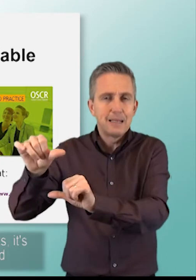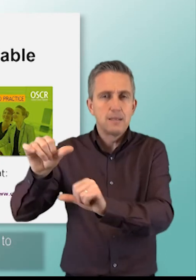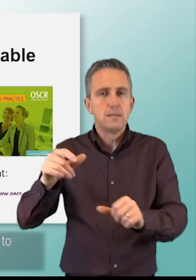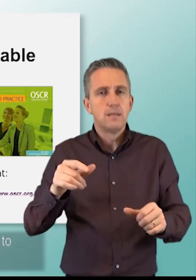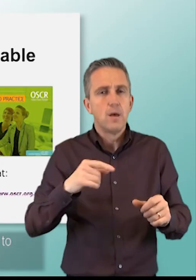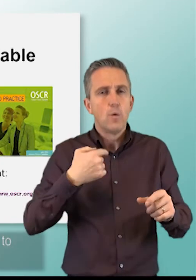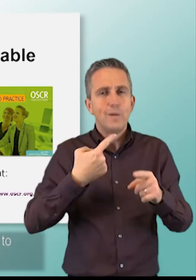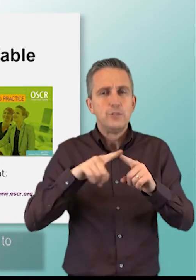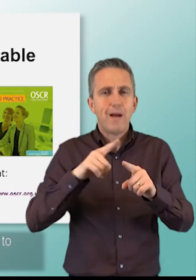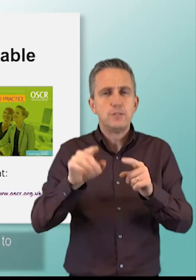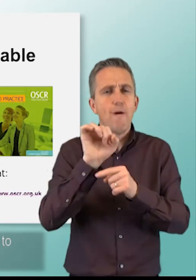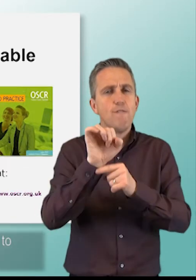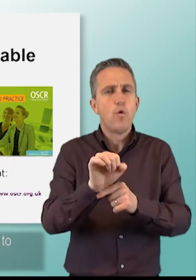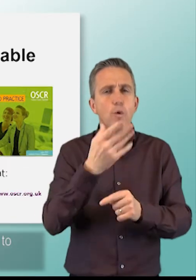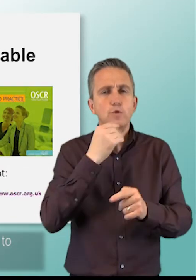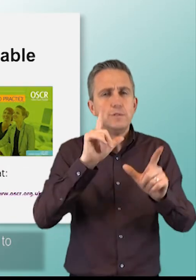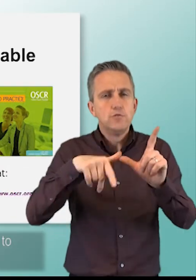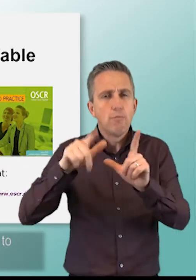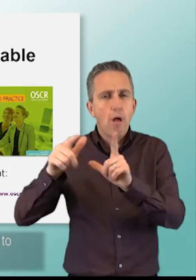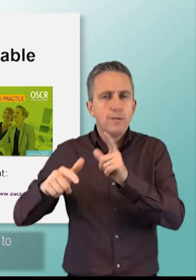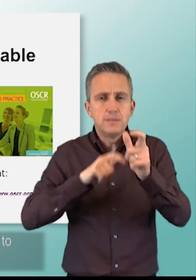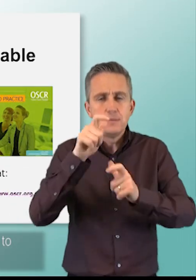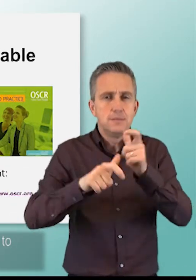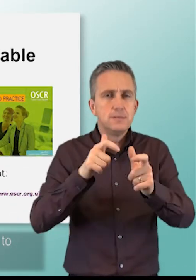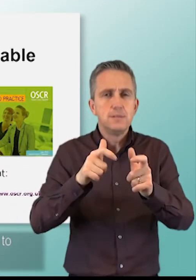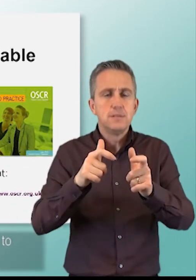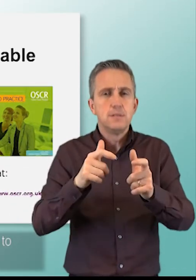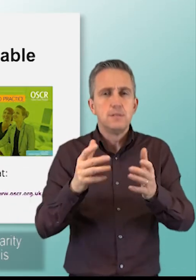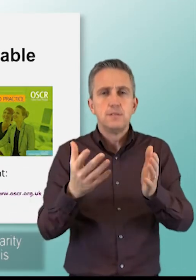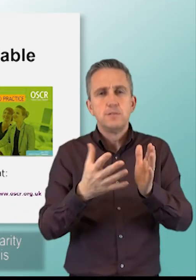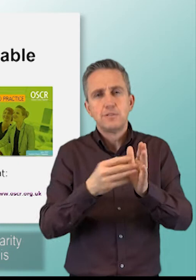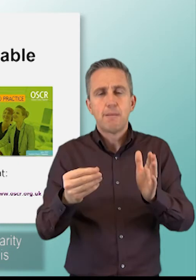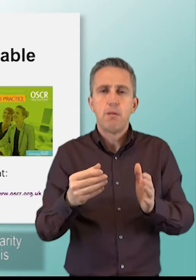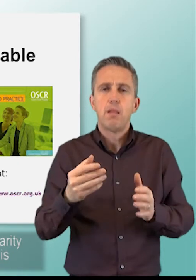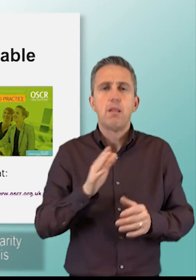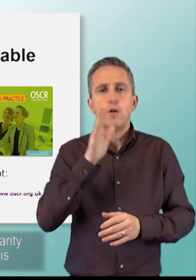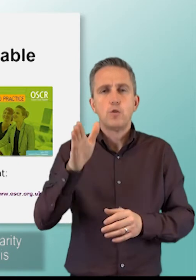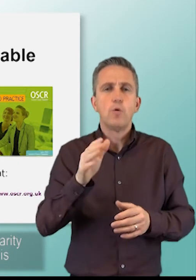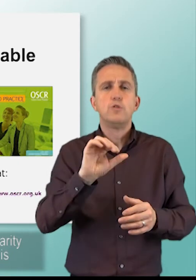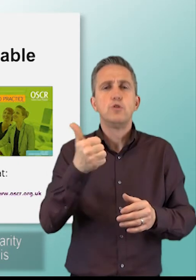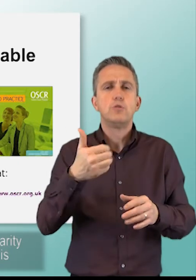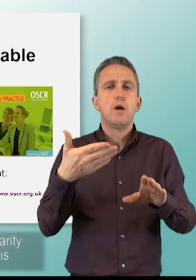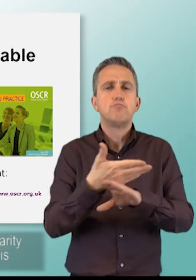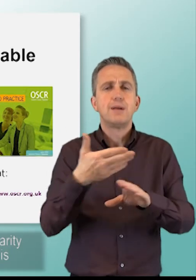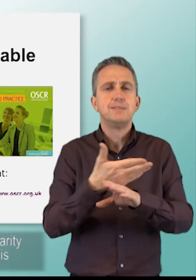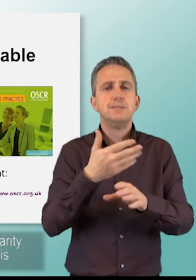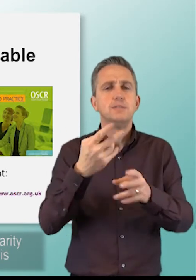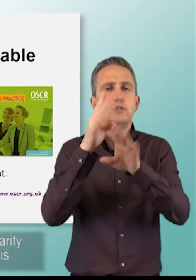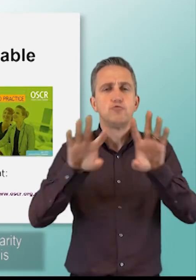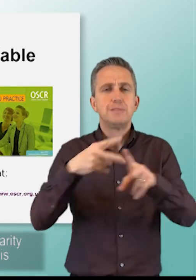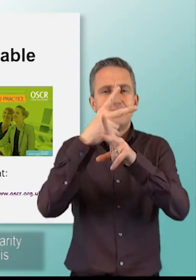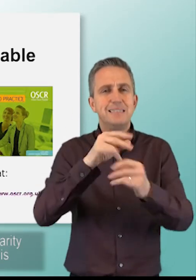hard not to use language that you need 3 degrees to actually be able to try and understand. In particular, that Guidance and Good Practice for Charity Trustees document